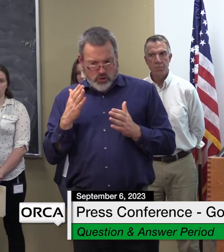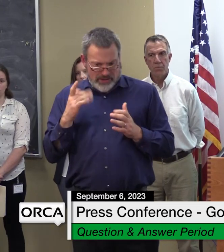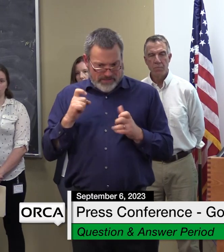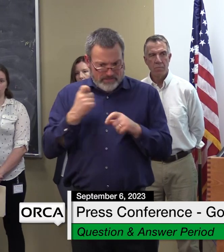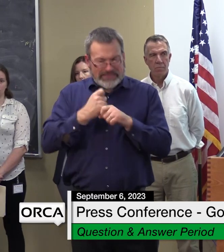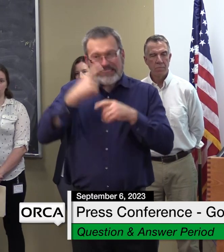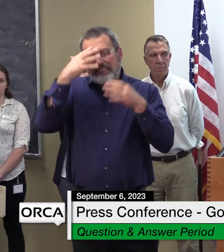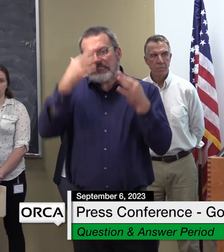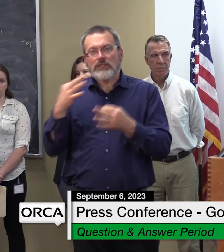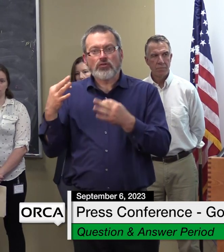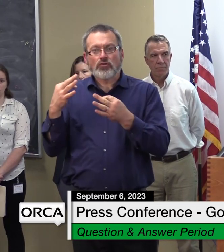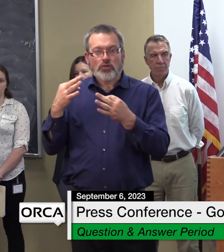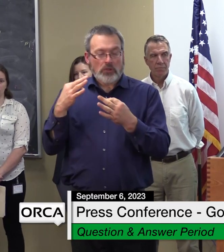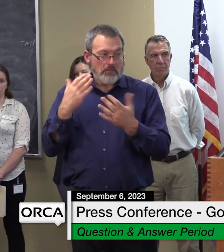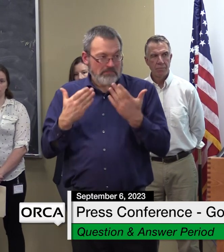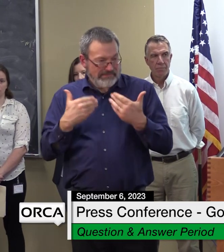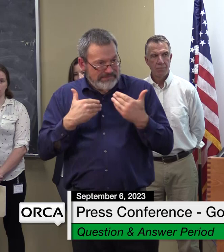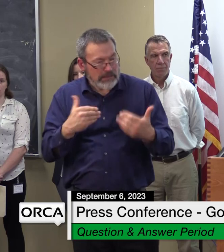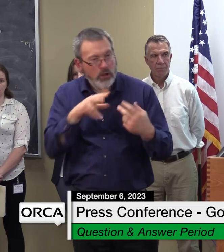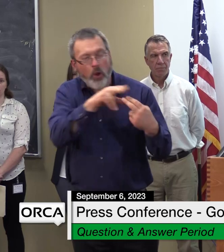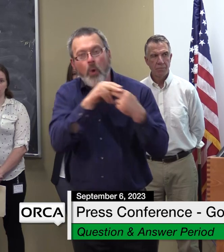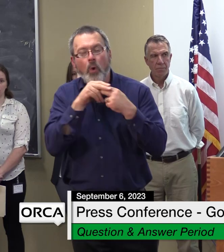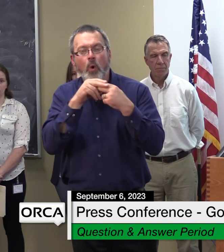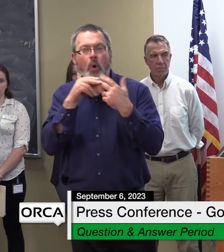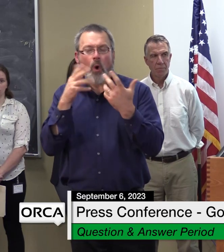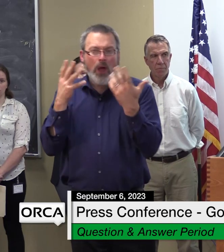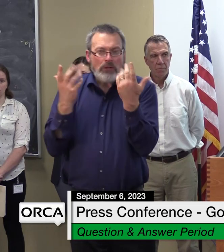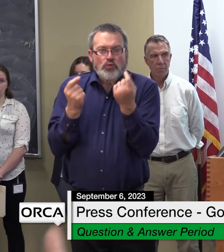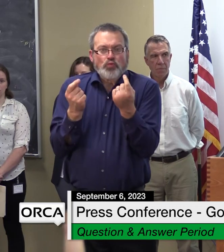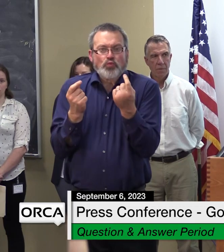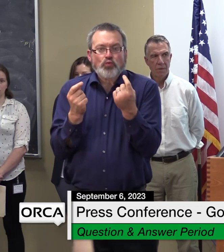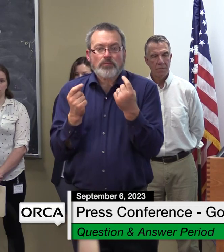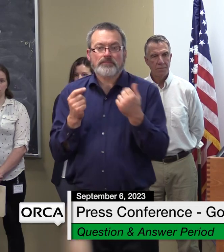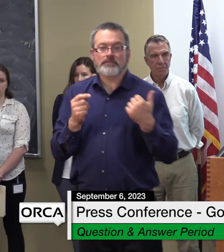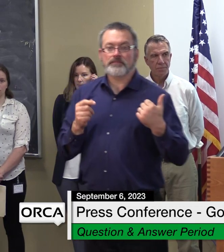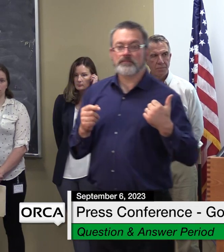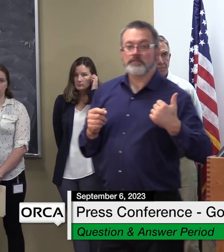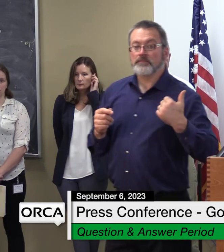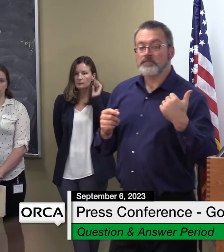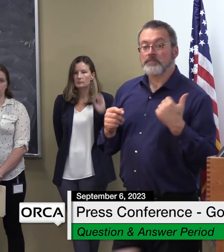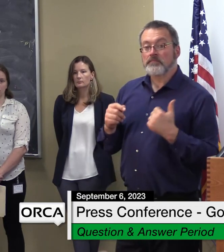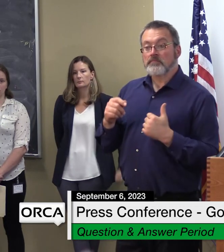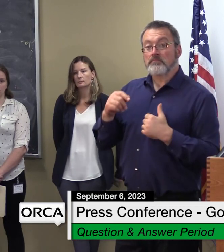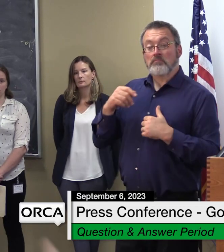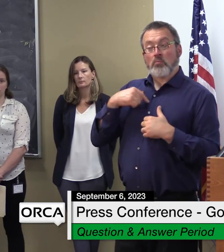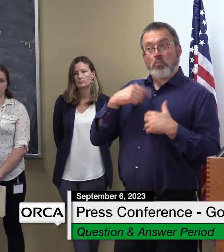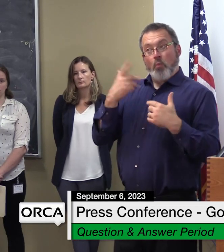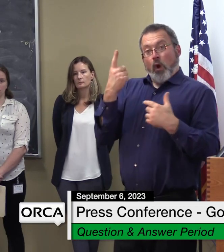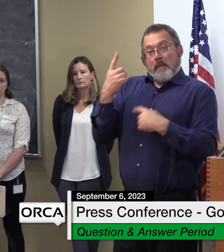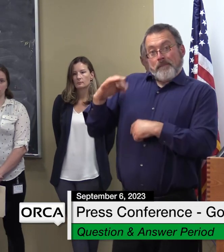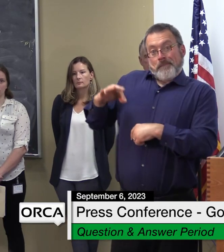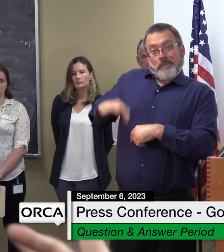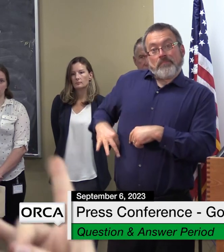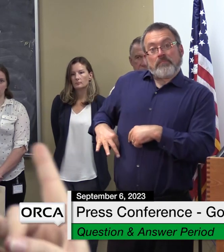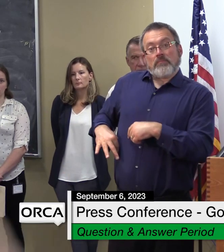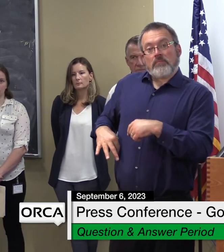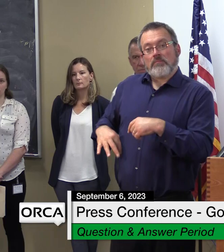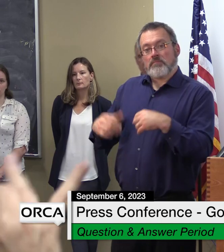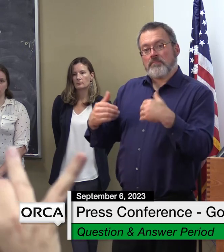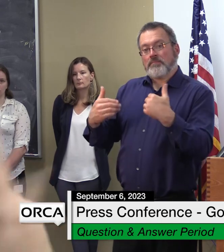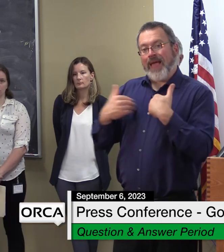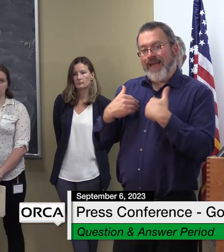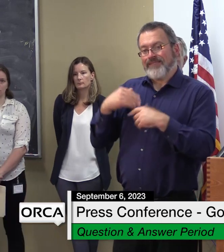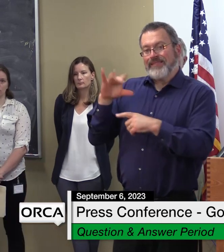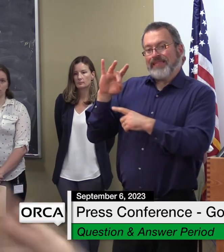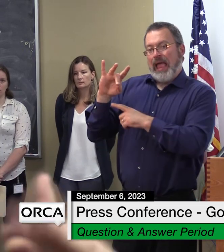loan opportunities? One of the advantages of this declaration is it does give them 8 months to think about this and whether